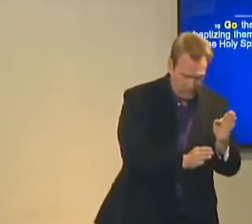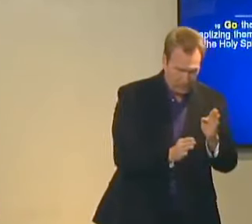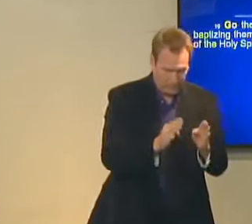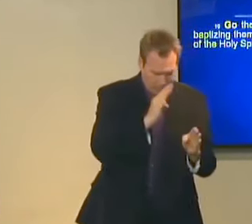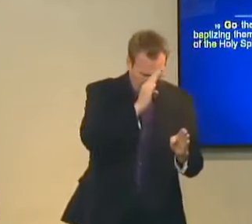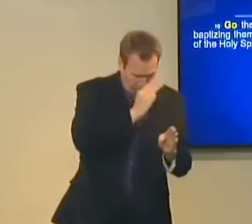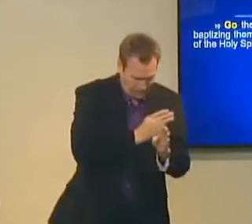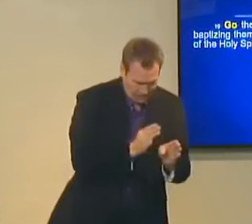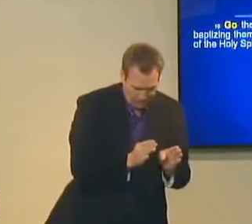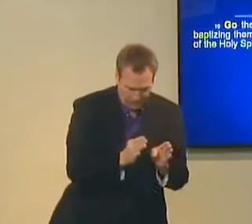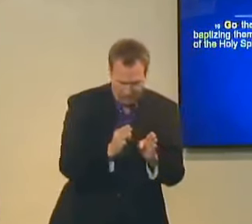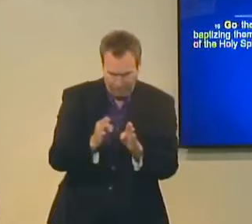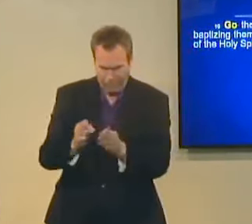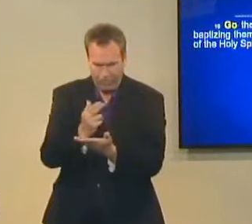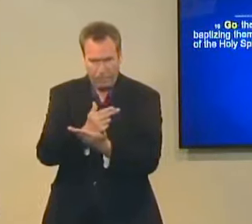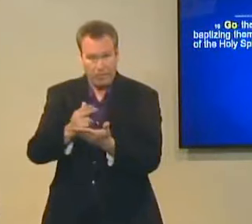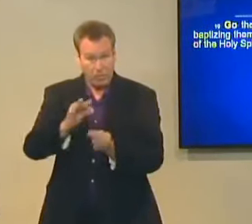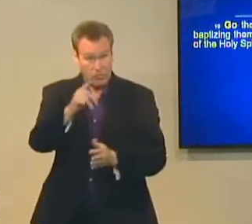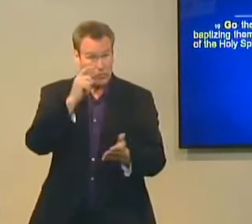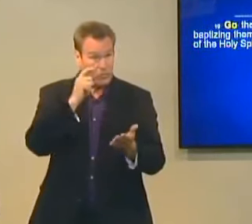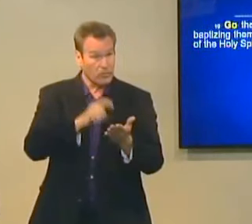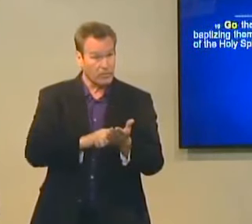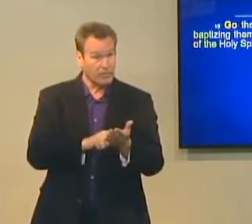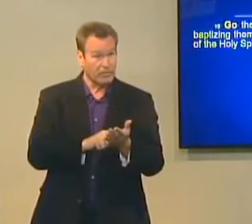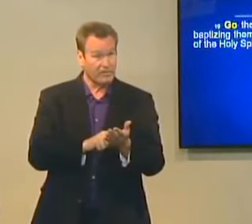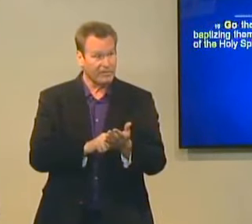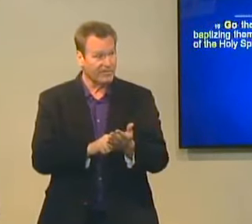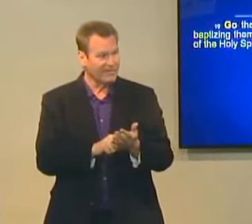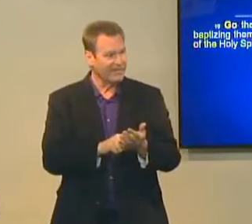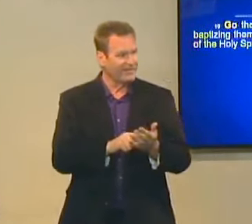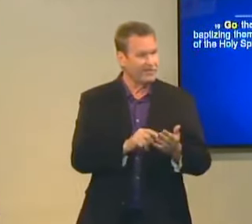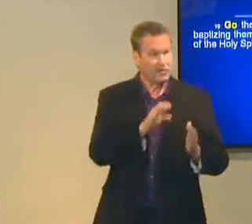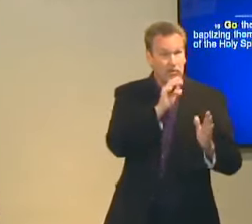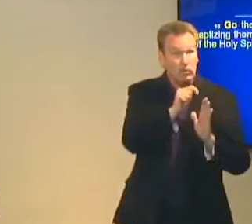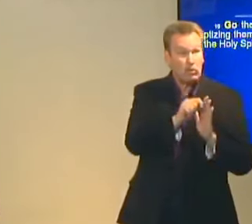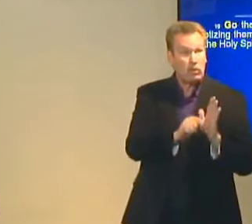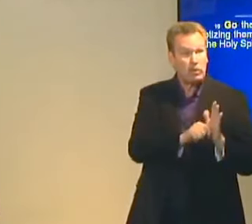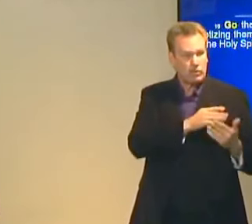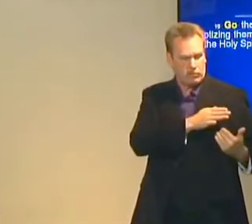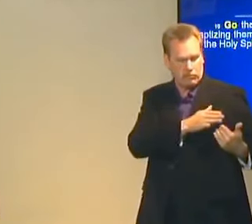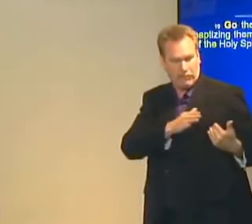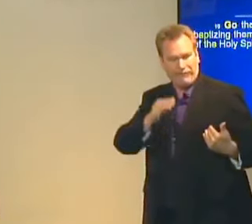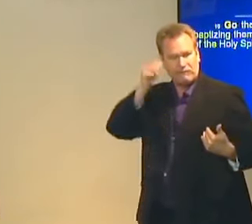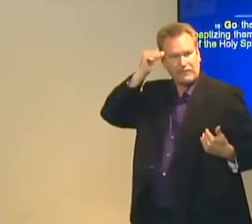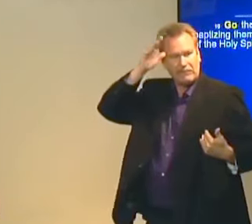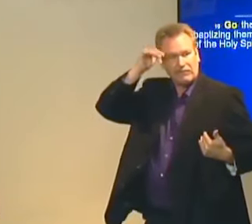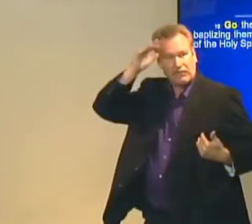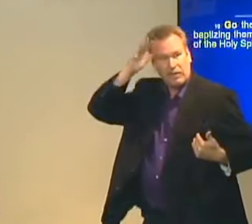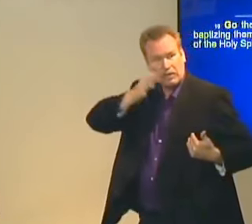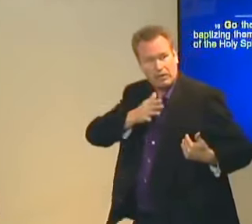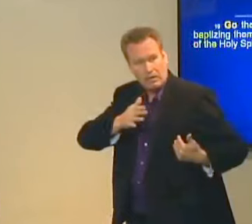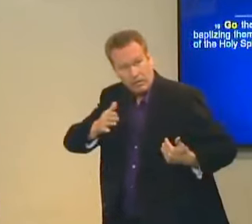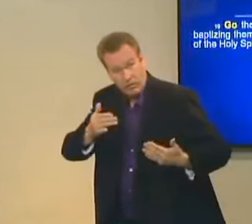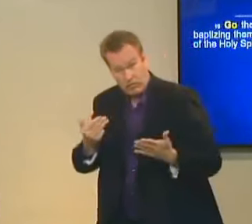the Old Testament starts out by revealing the Father the Son and then the Holy Spirit in the Old Testament it's all about God the Father